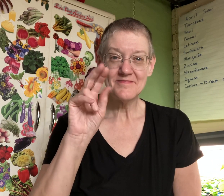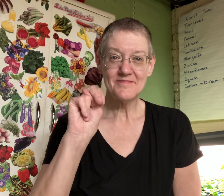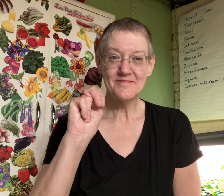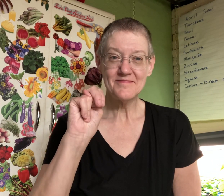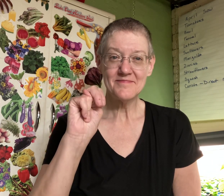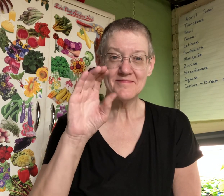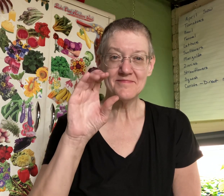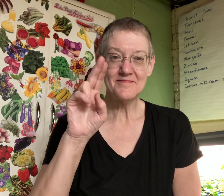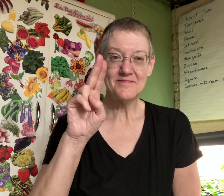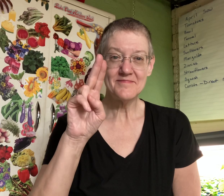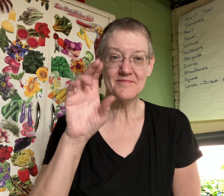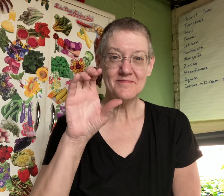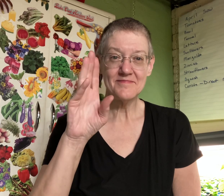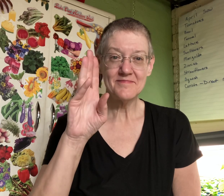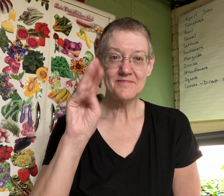lemon cucumbers.